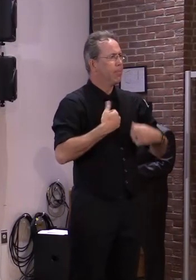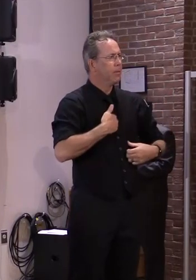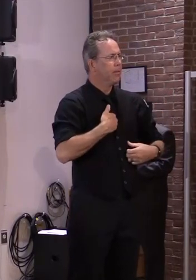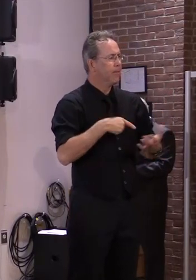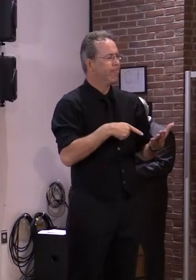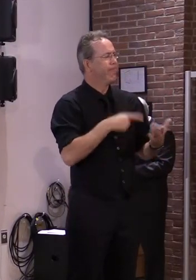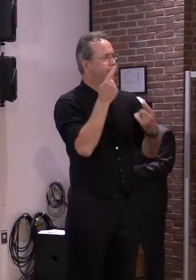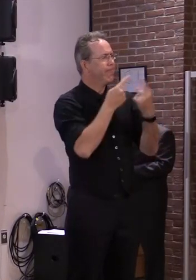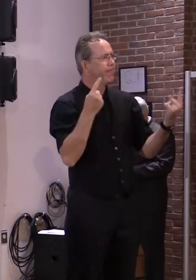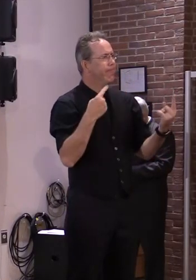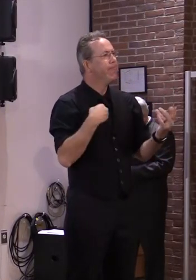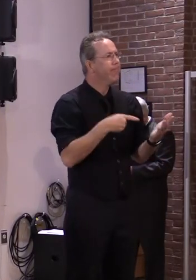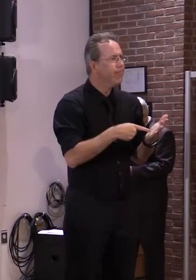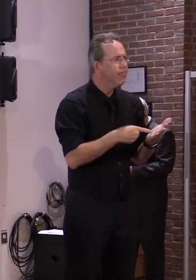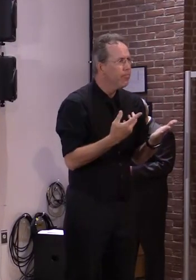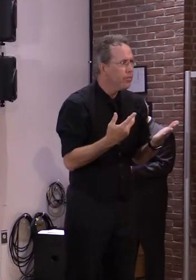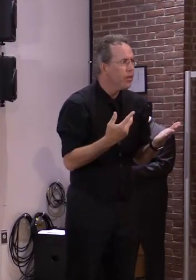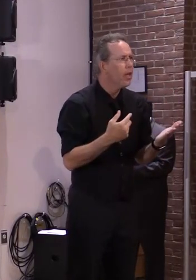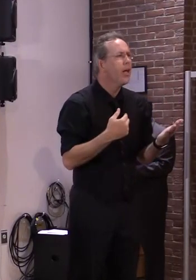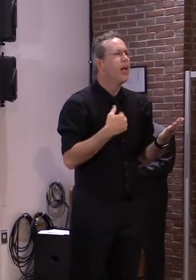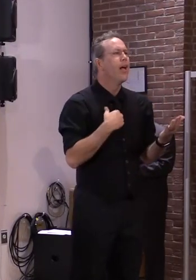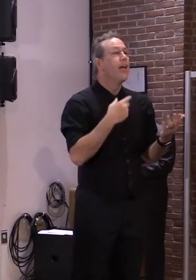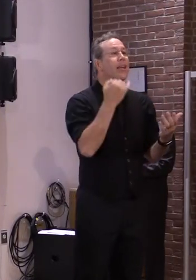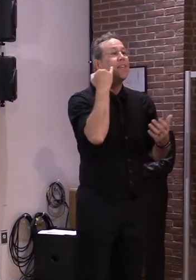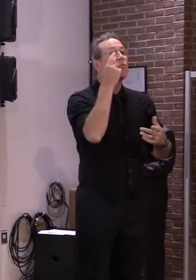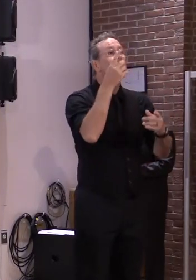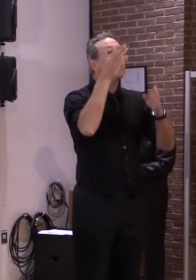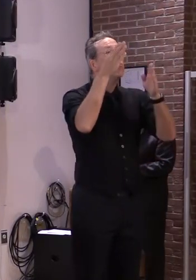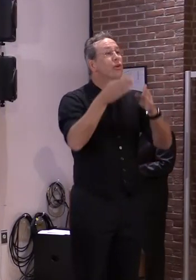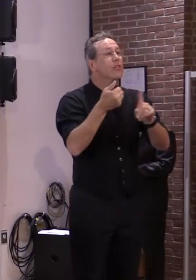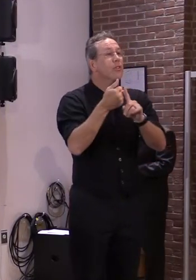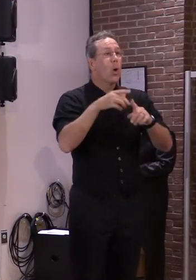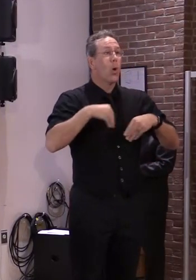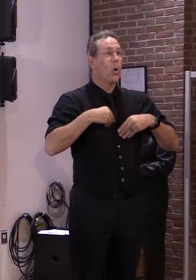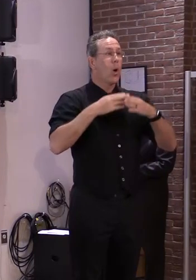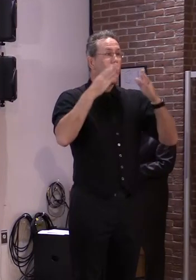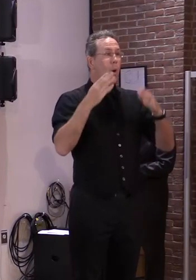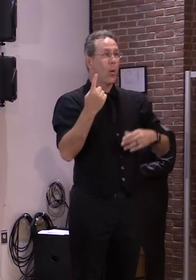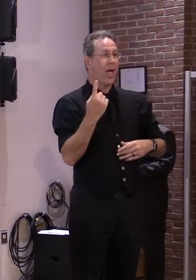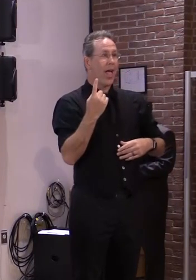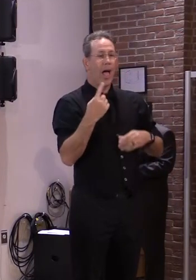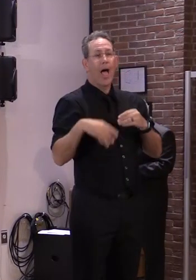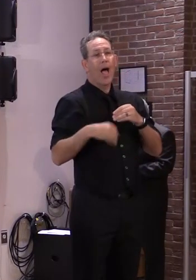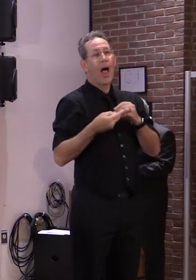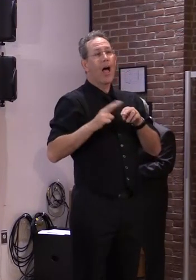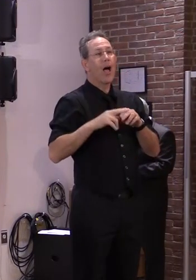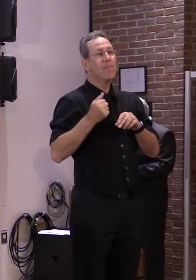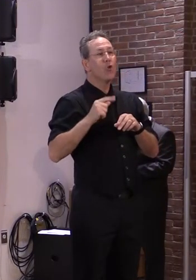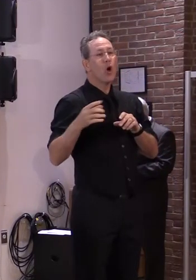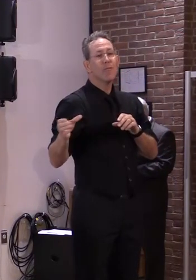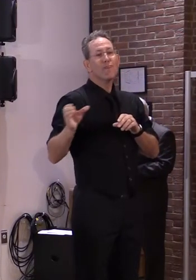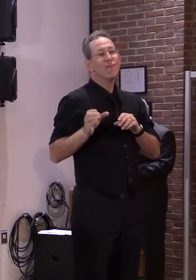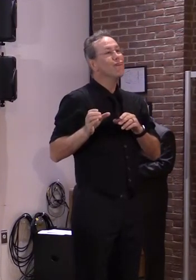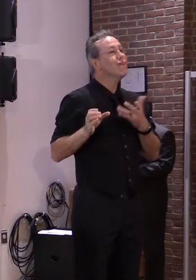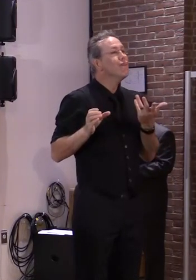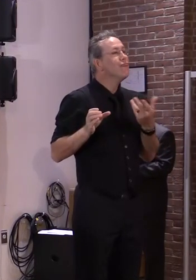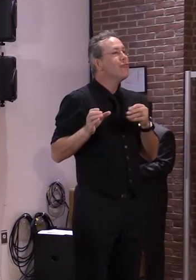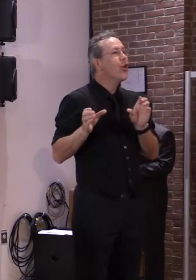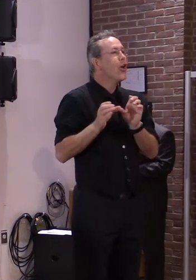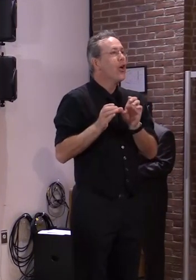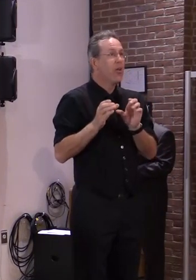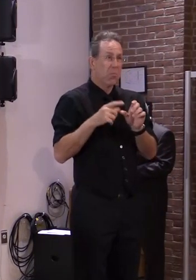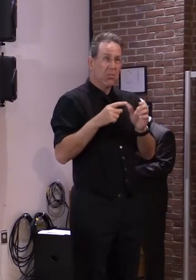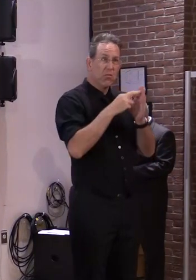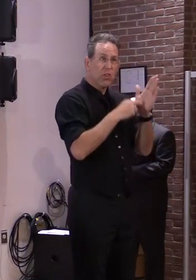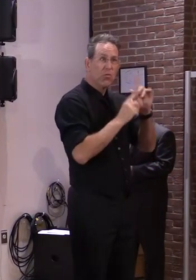to add an apartment or do a room or something in their own home that aren't going to do it because of the registry. They're just